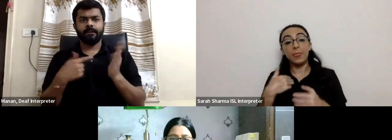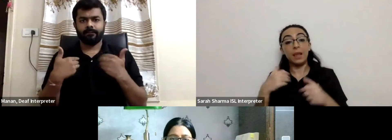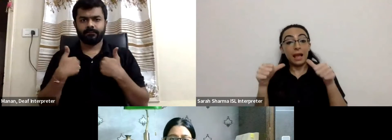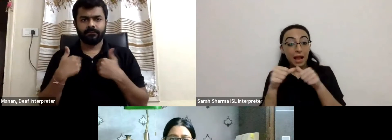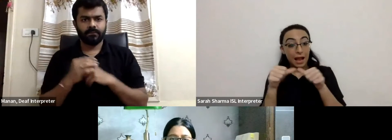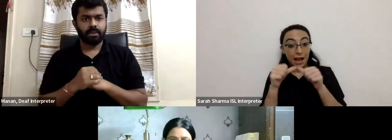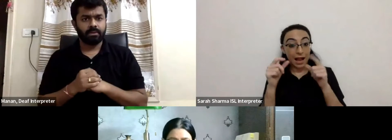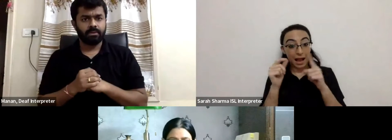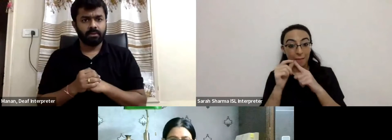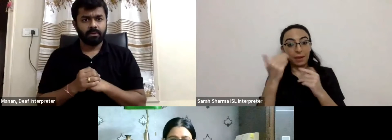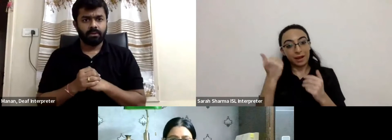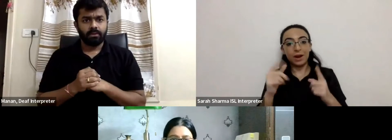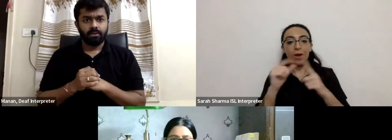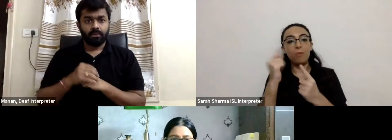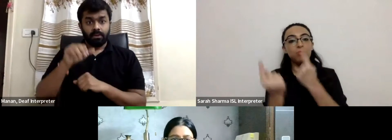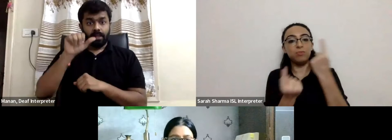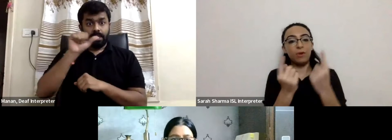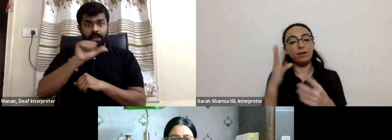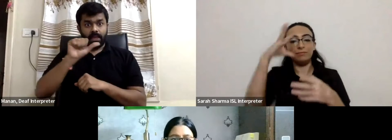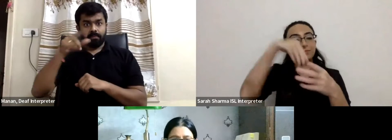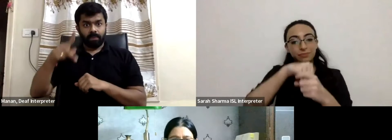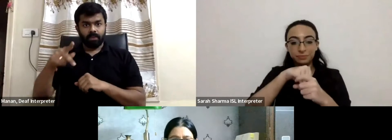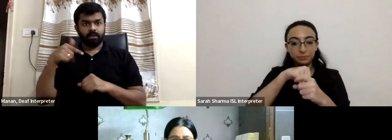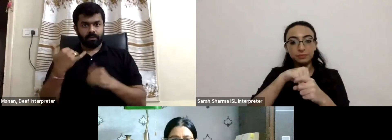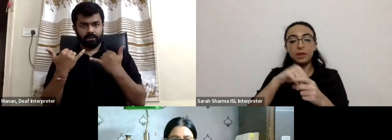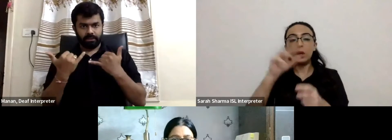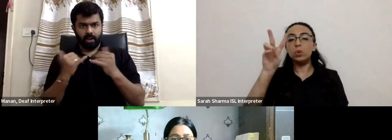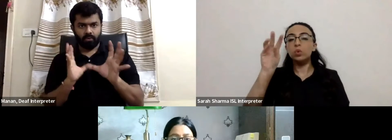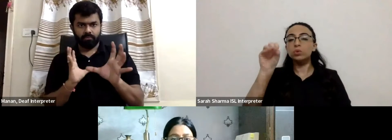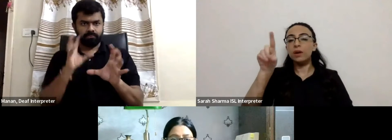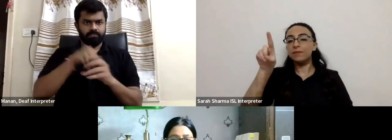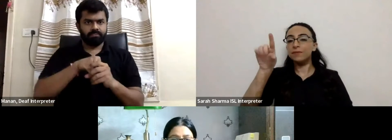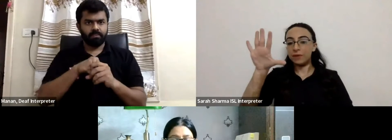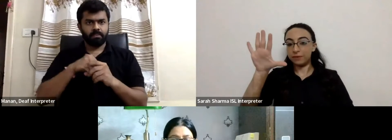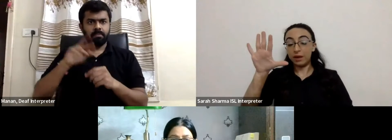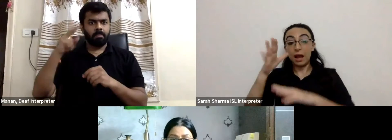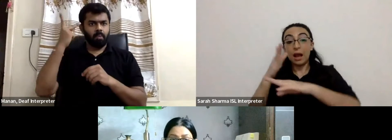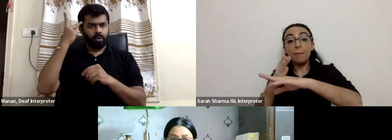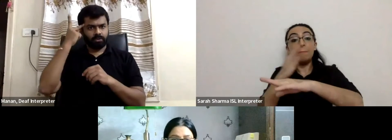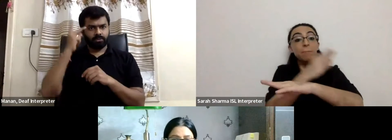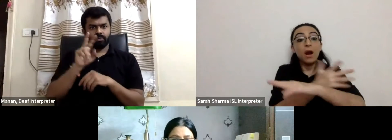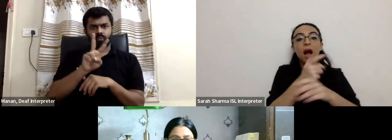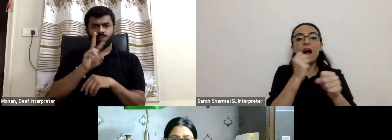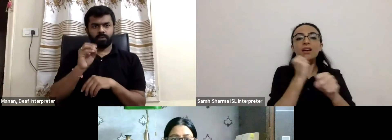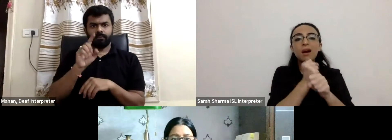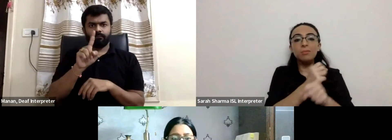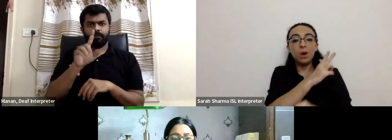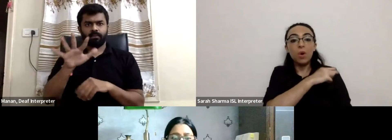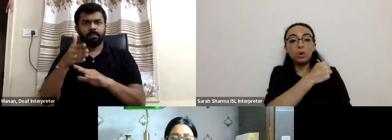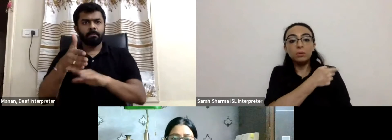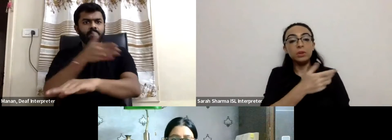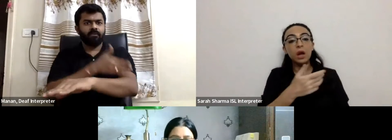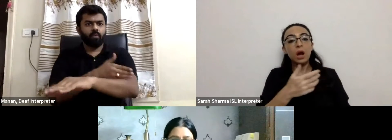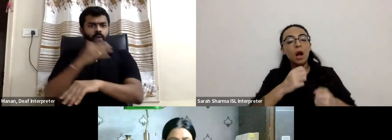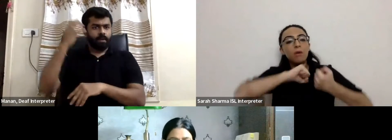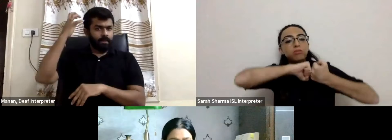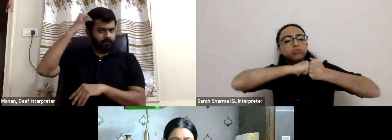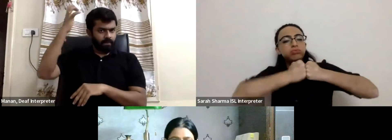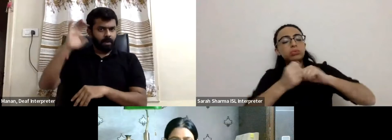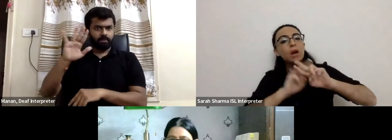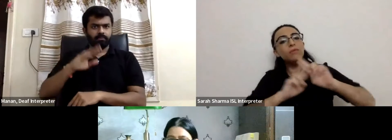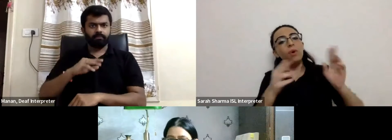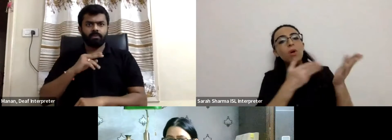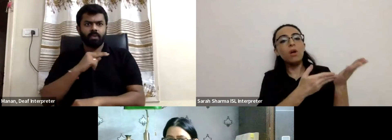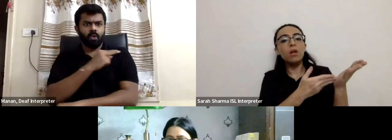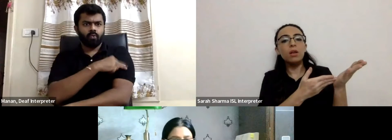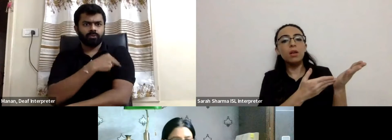power, that's in 2015, before that, government hospitals were overflowing with patients. Primary health centers